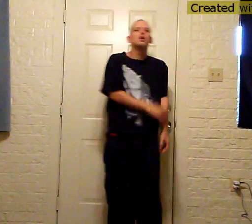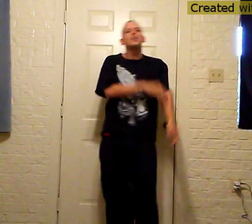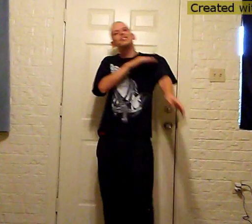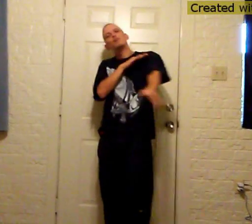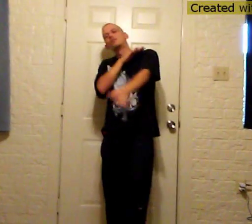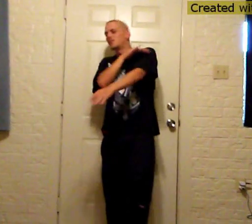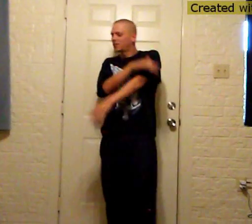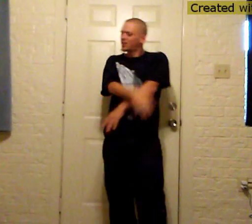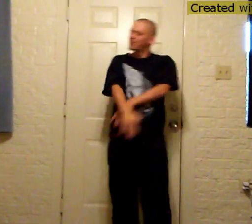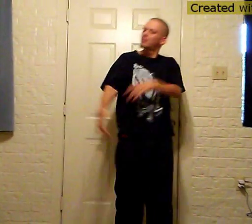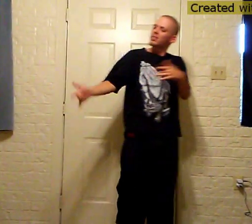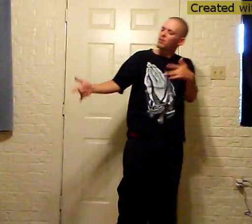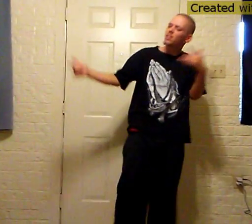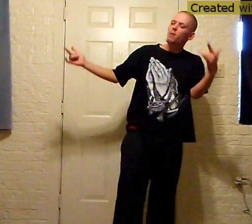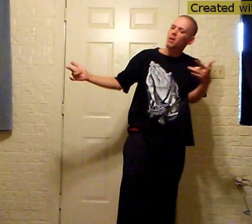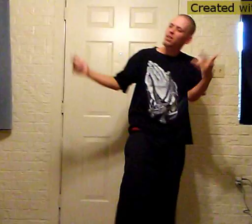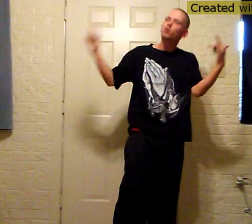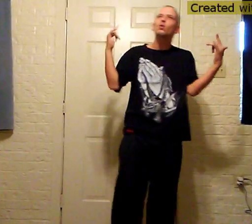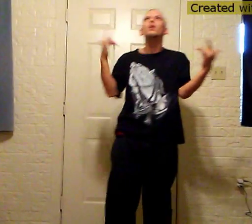through. Don't even judge me if you ever been through what I've been